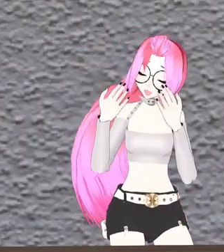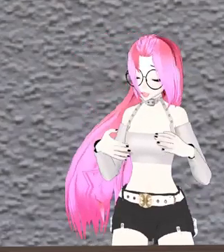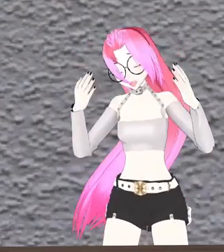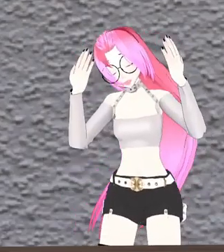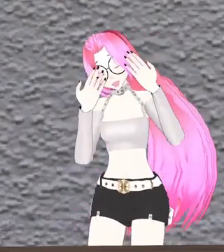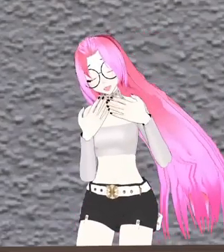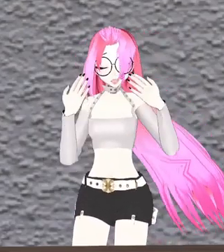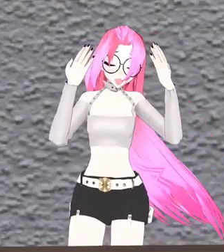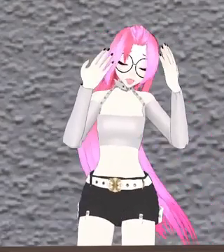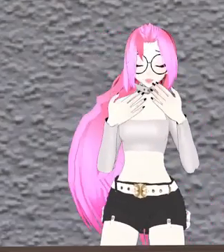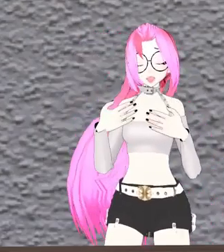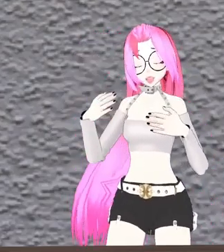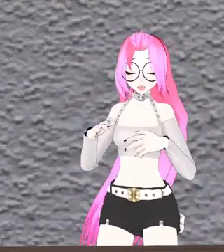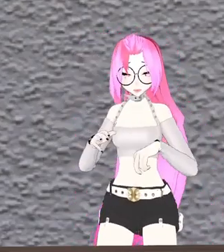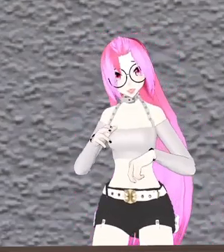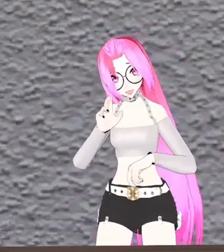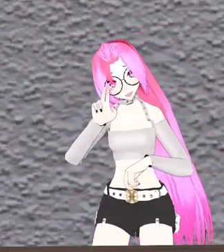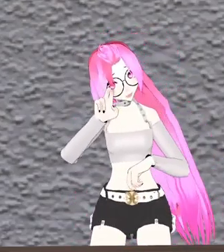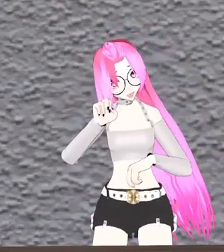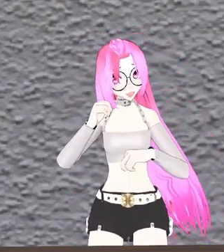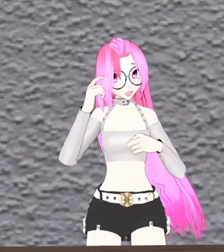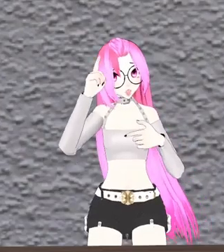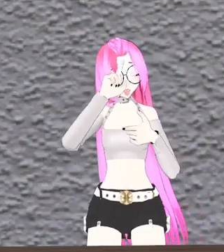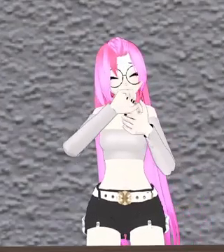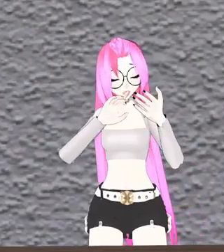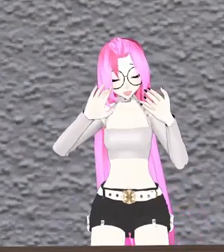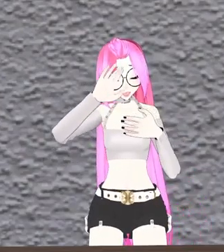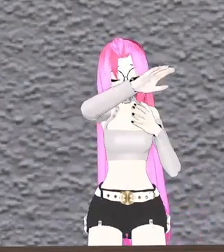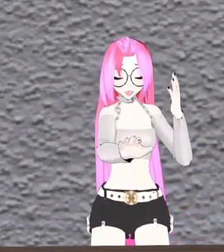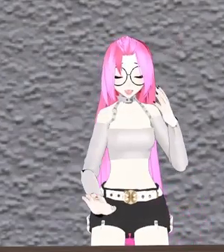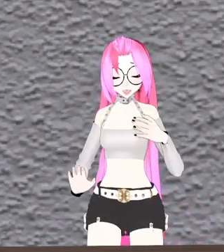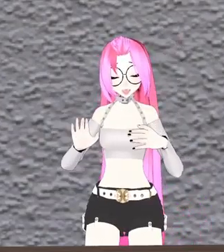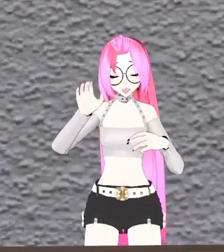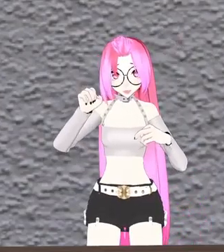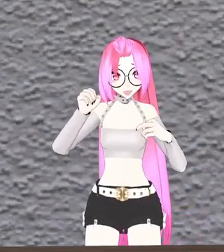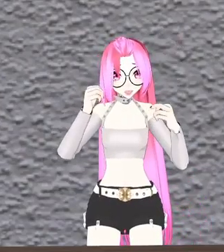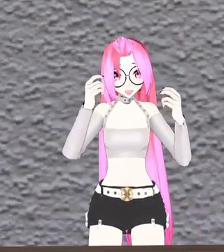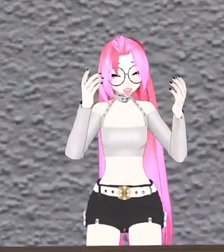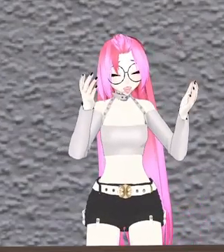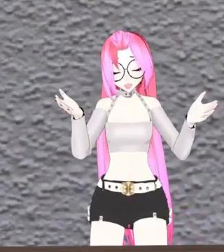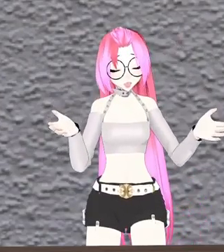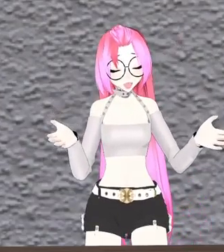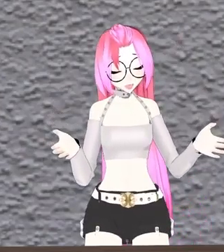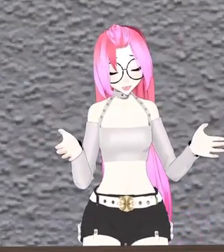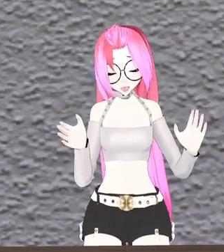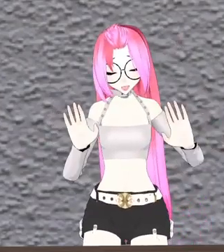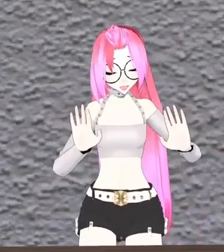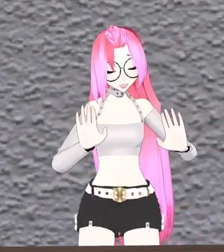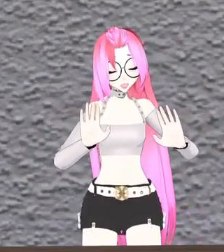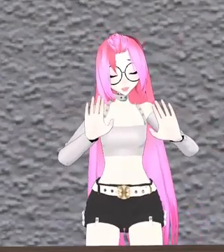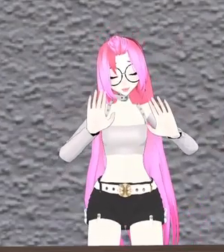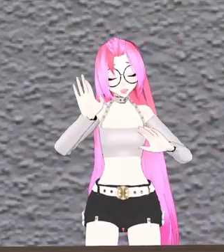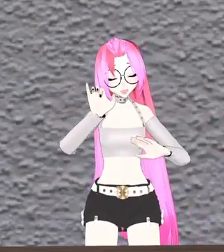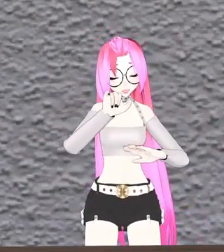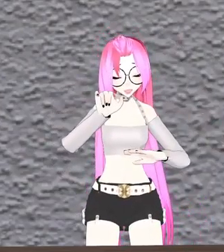smiling and jumping up and down? Like, no, because that's going to be very confusing. You're going to be saying, wait, are you happy or are you sad? So it's the same thing